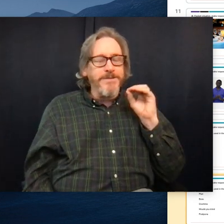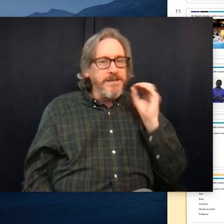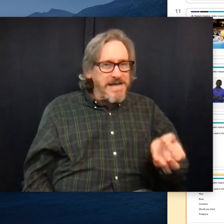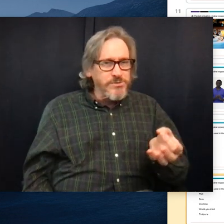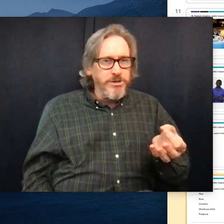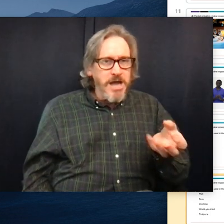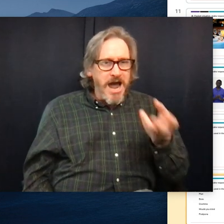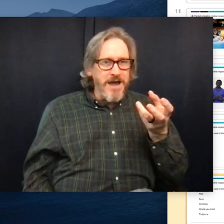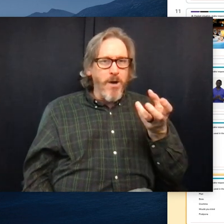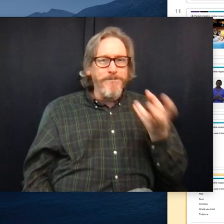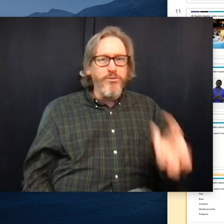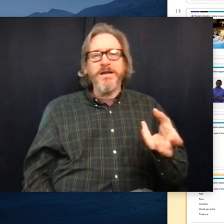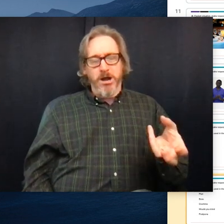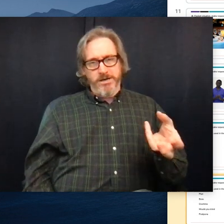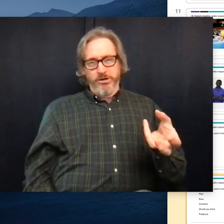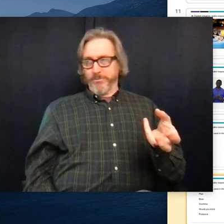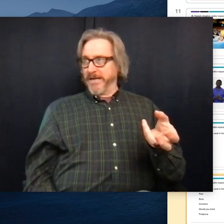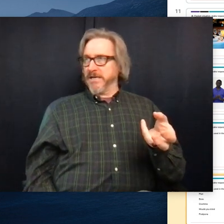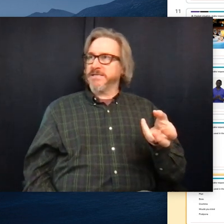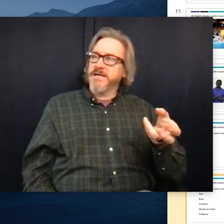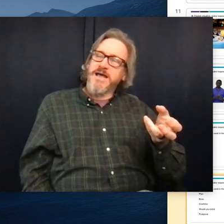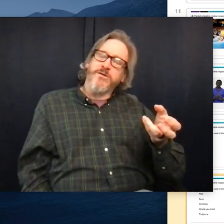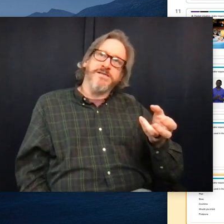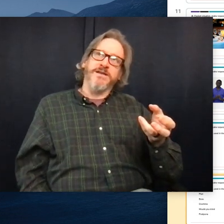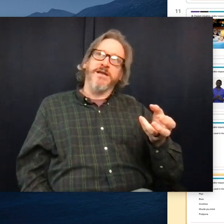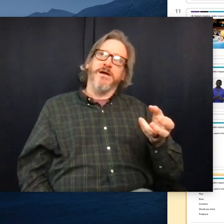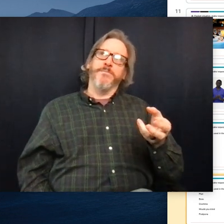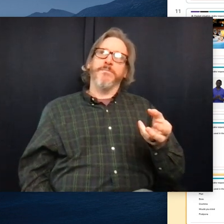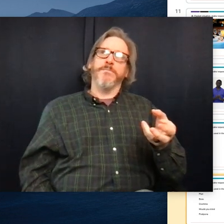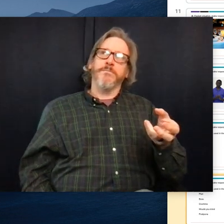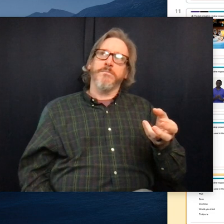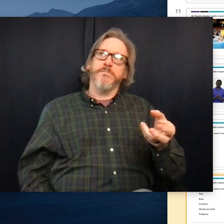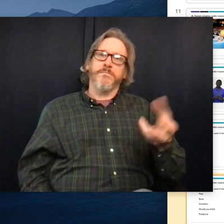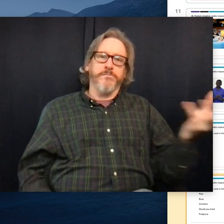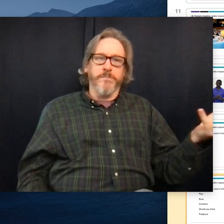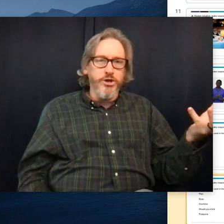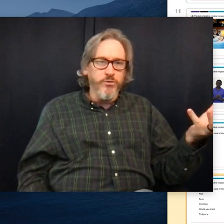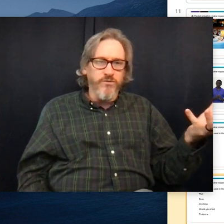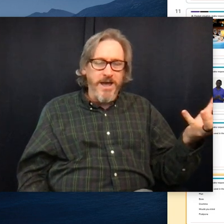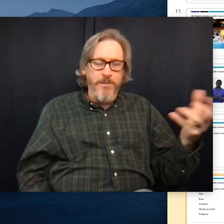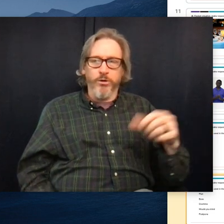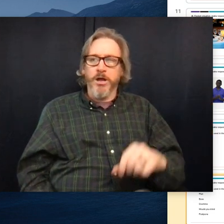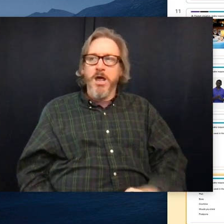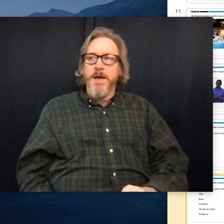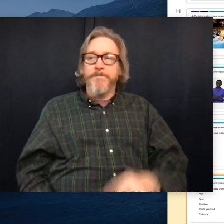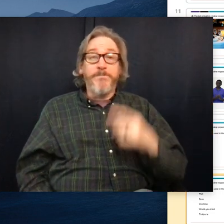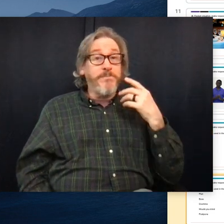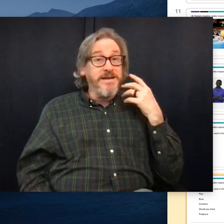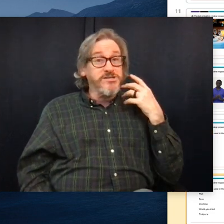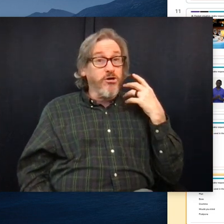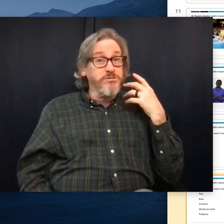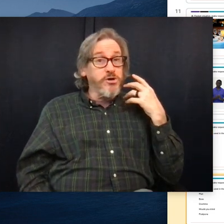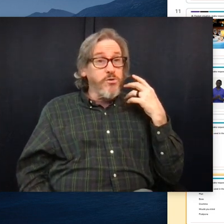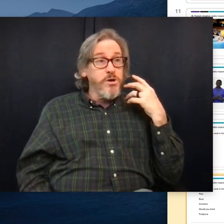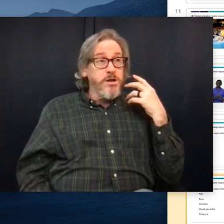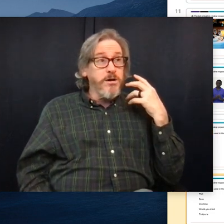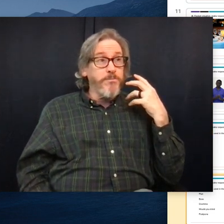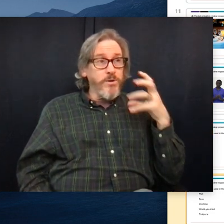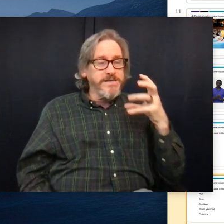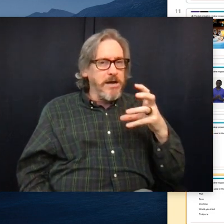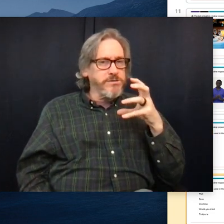And the last one, I put it on here because not only is it a new vocab word, but it